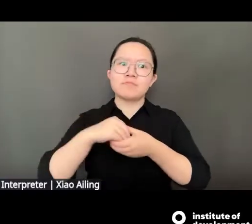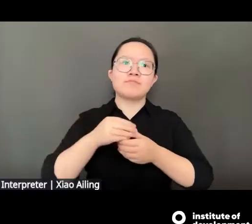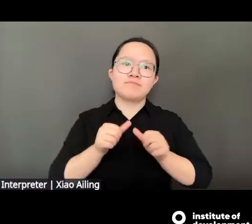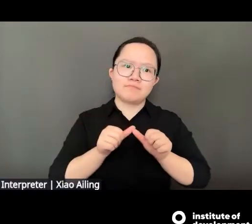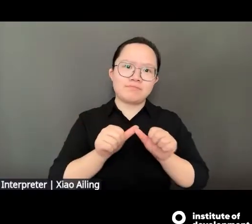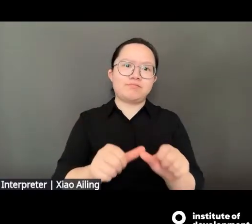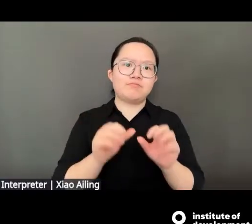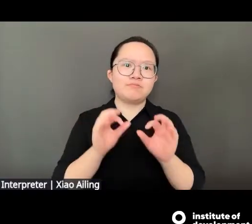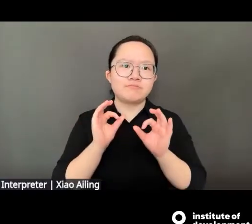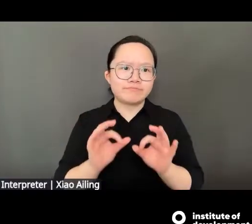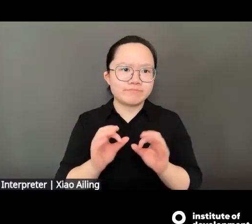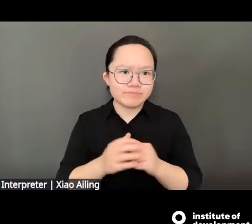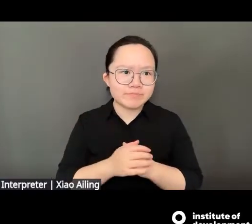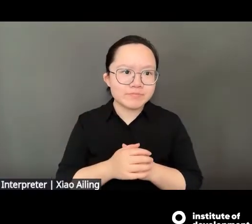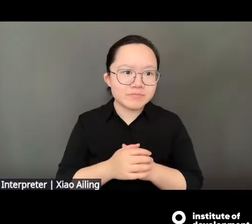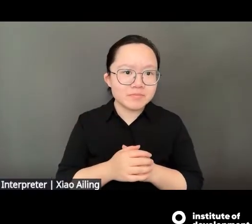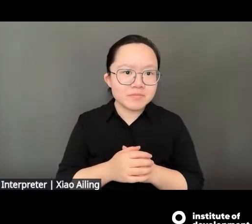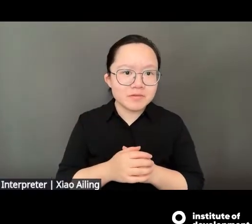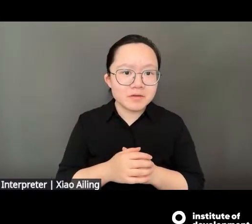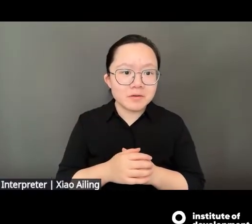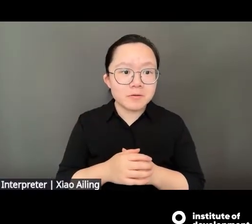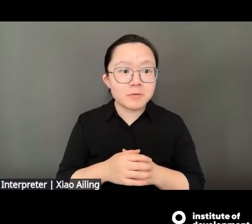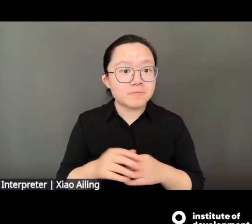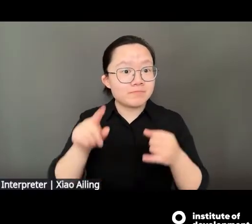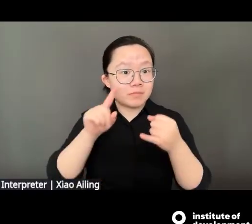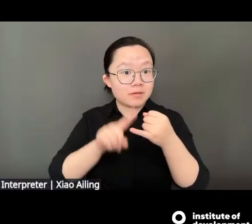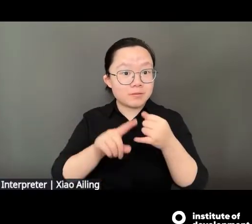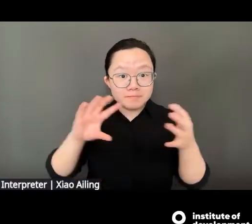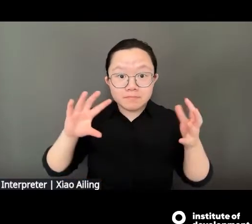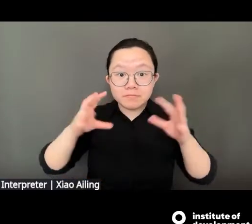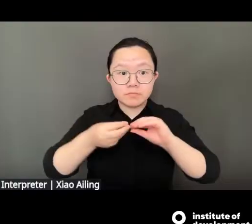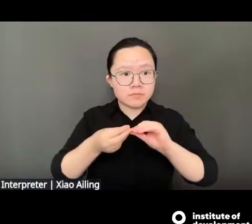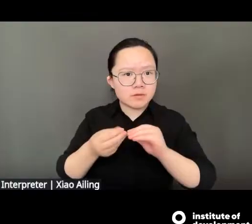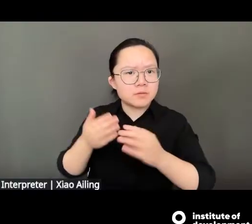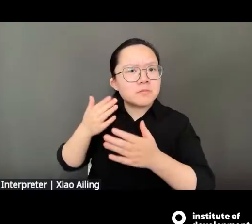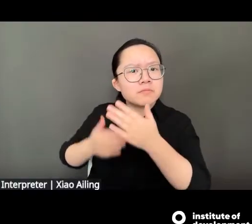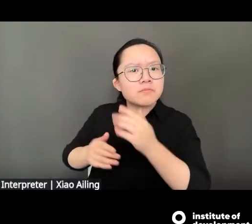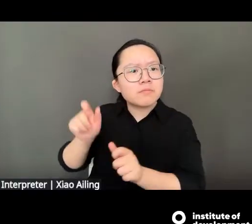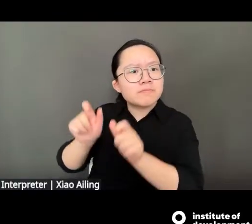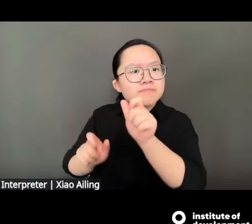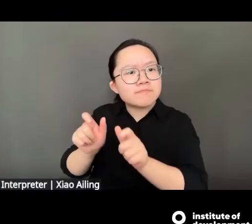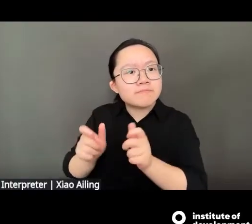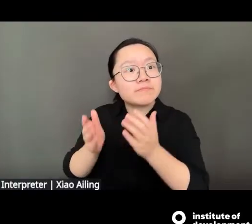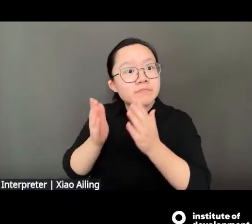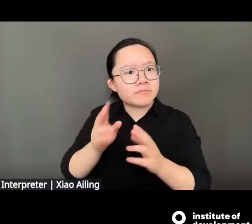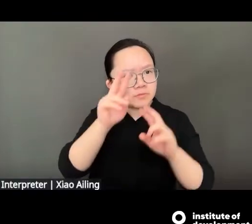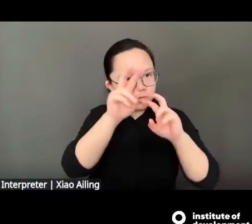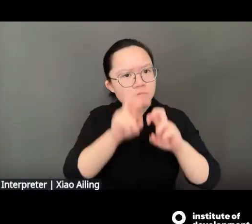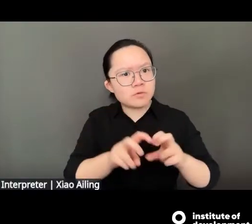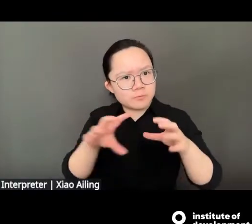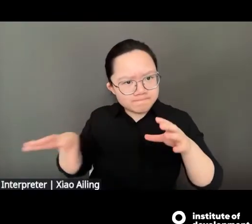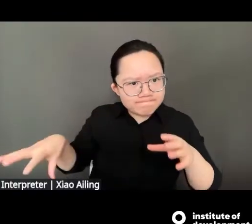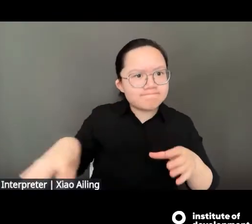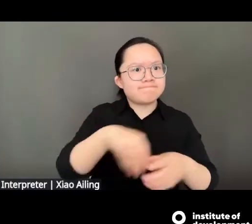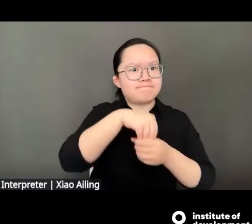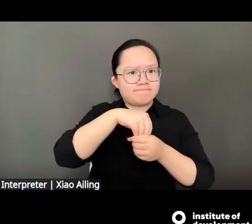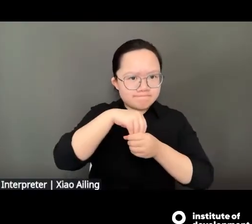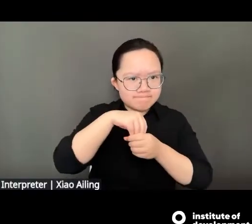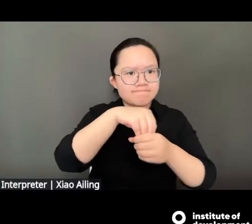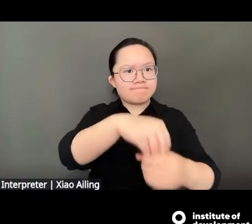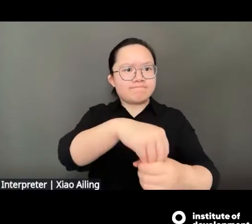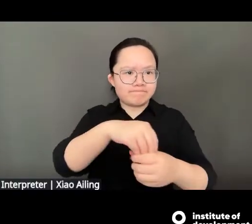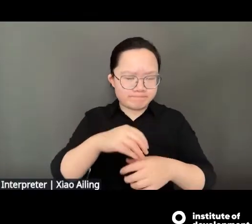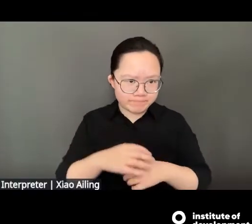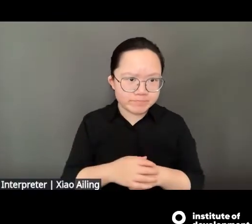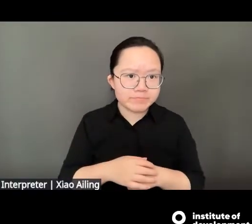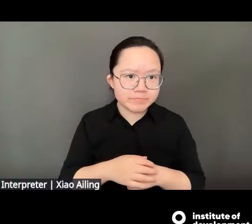with disabilities should be part of any research that is about them, and participatory research approaches hold great potential